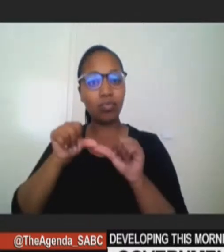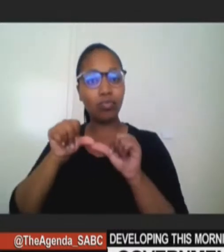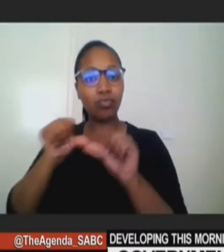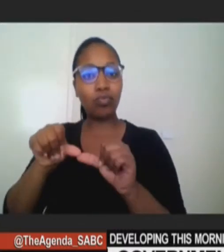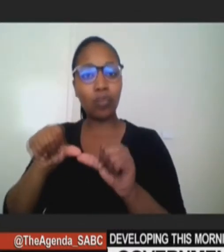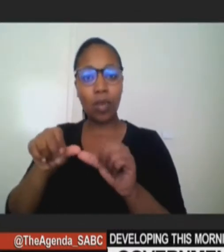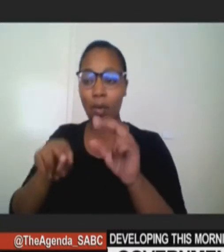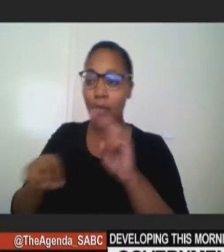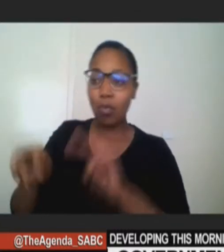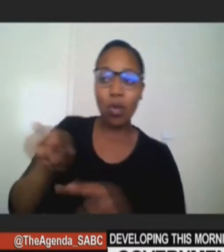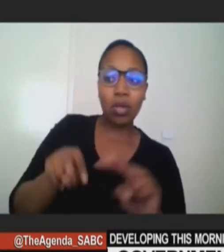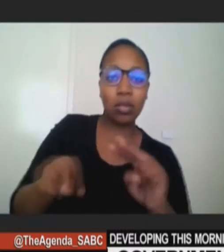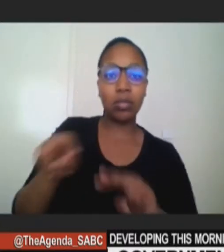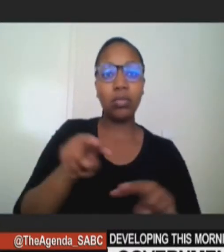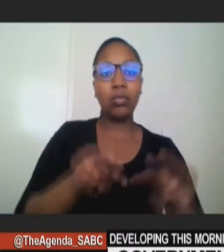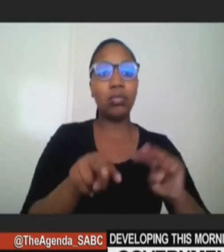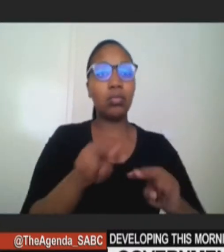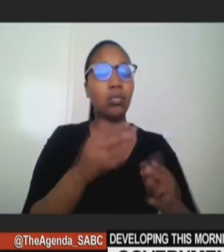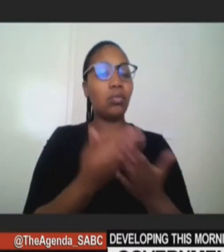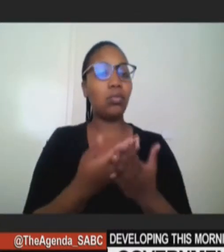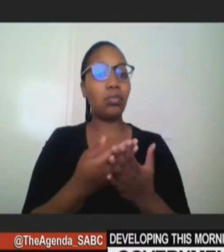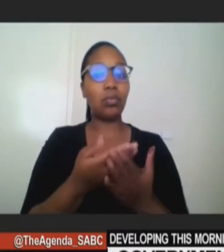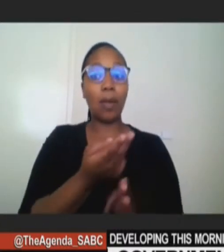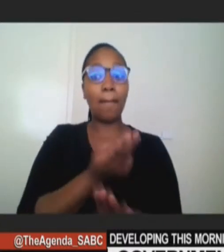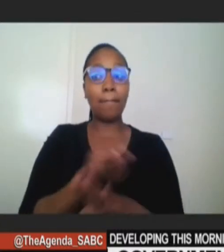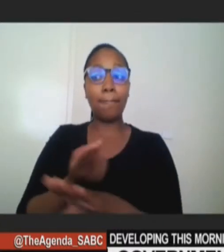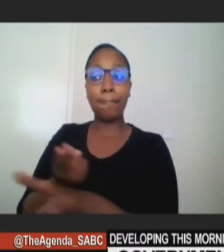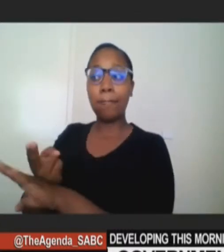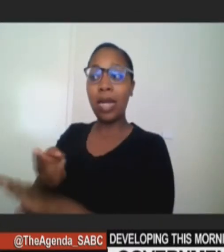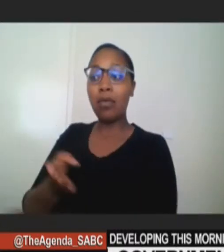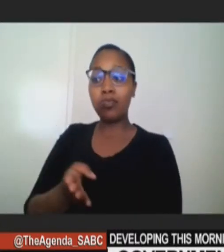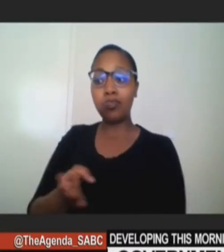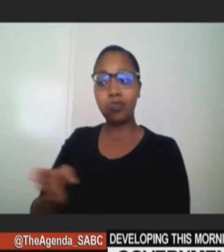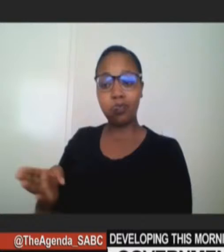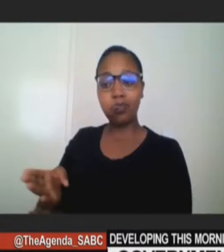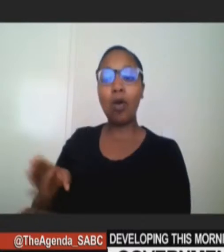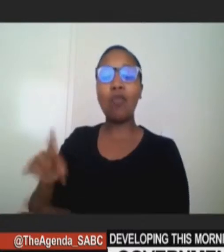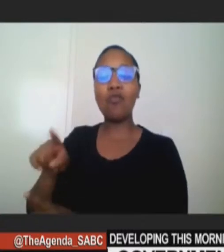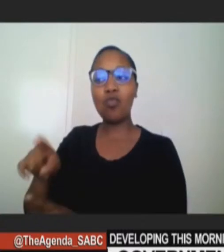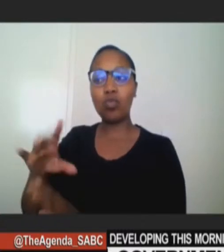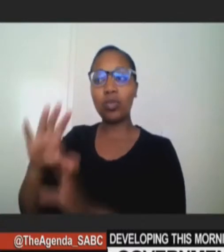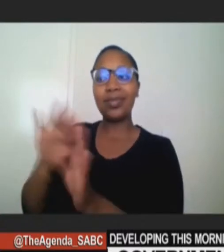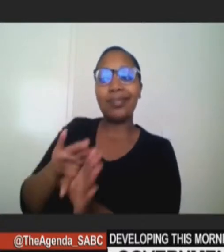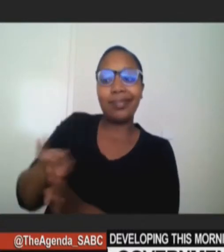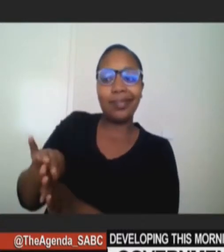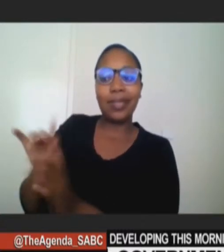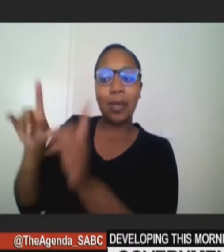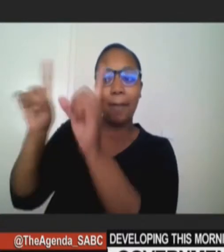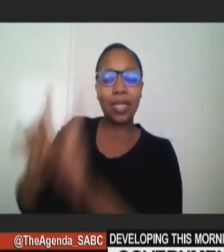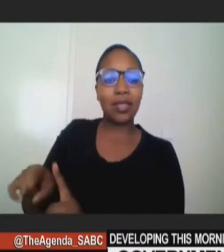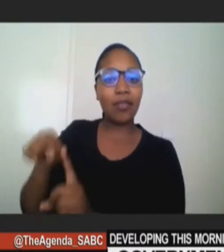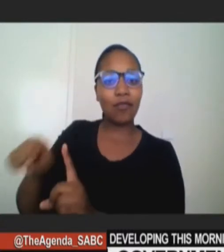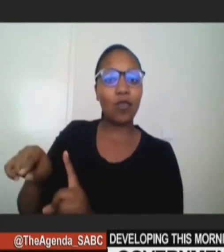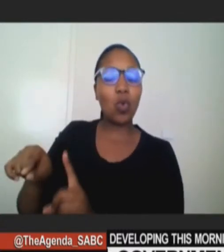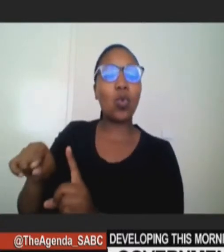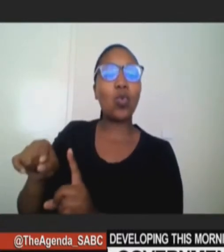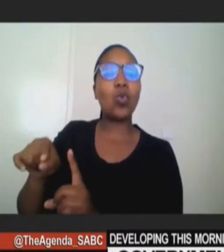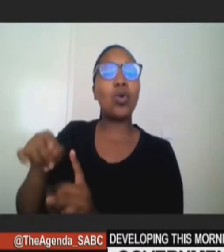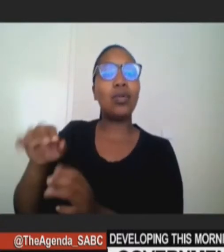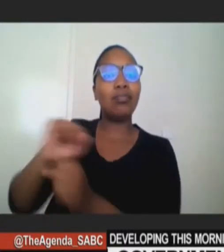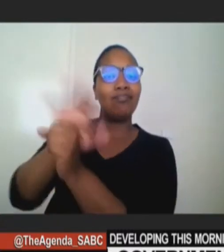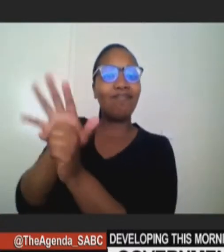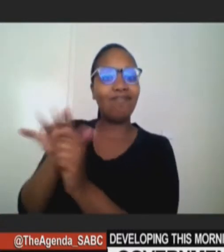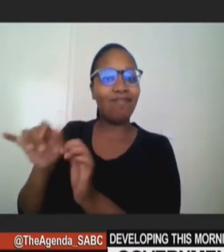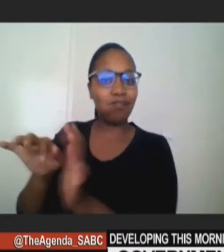beds that we have been allocated to COVID-19, the 4,407, and these will be our resources that we will